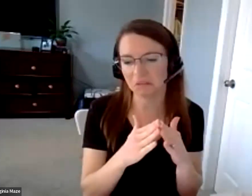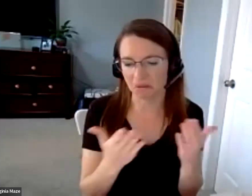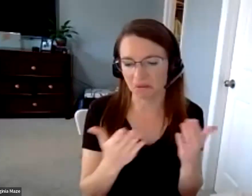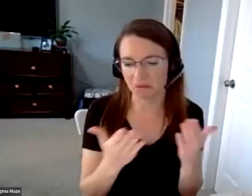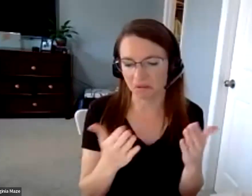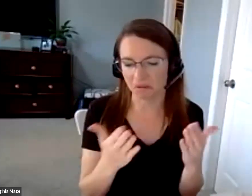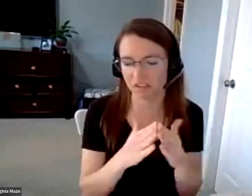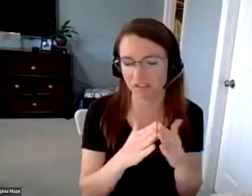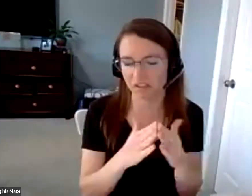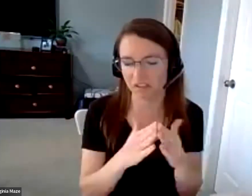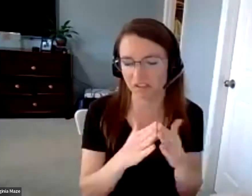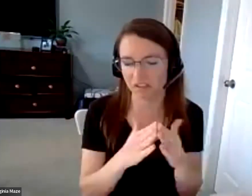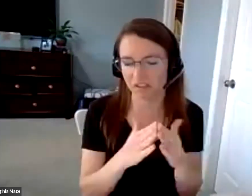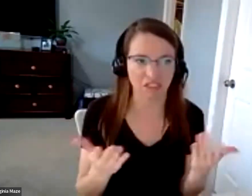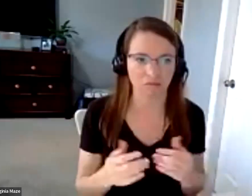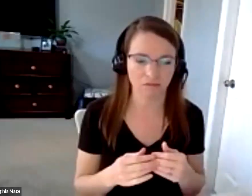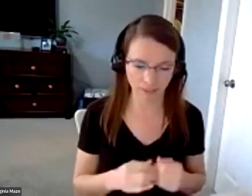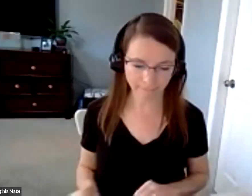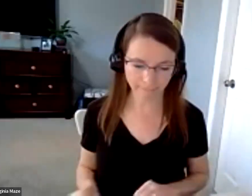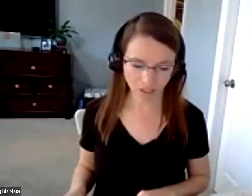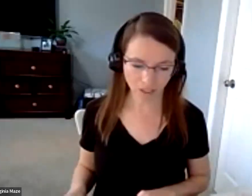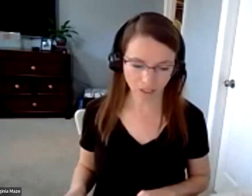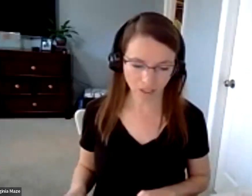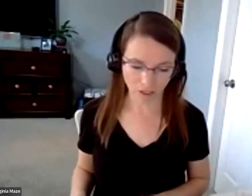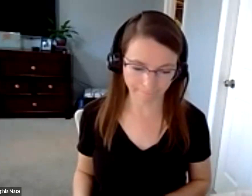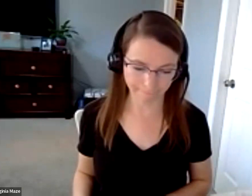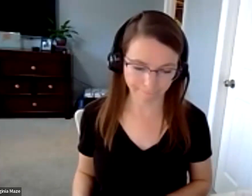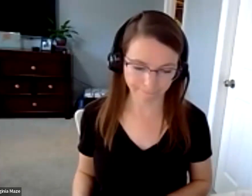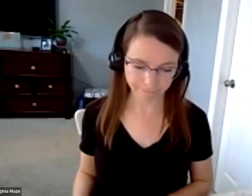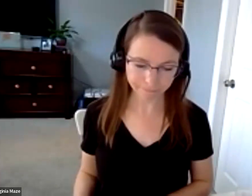it's a small, it's a, medium-sized town. Okay. All right.